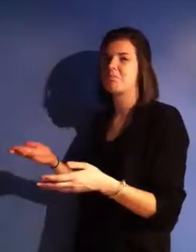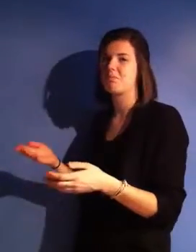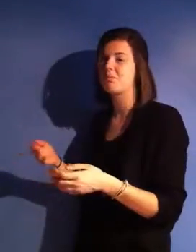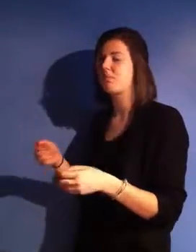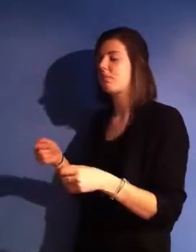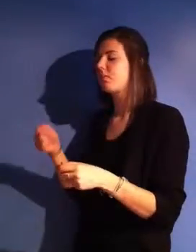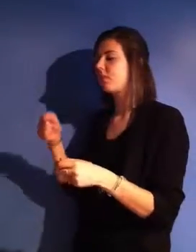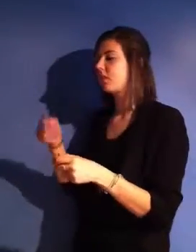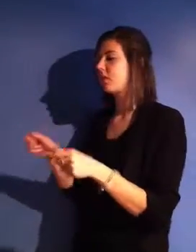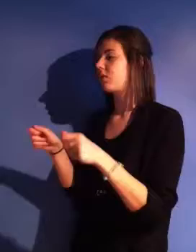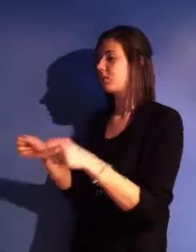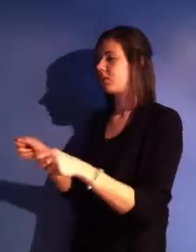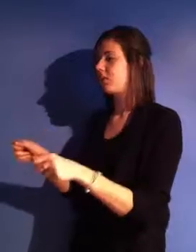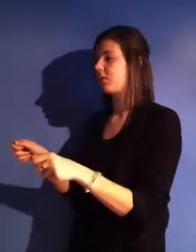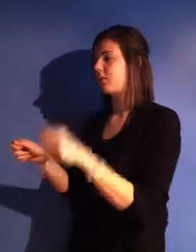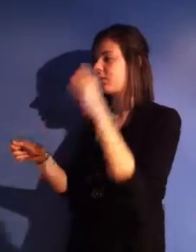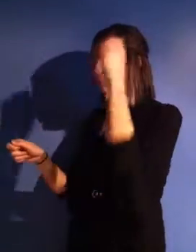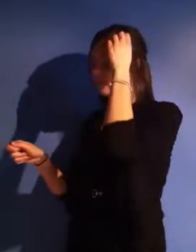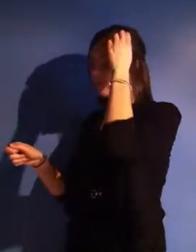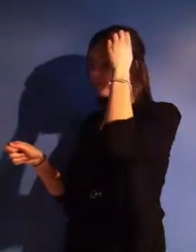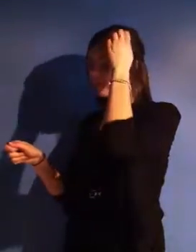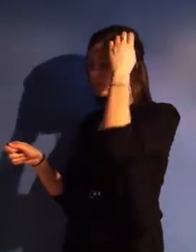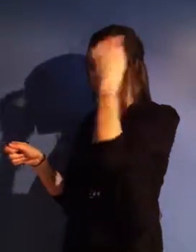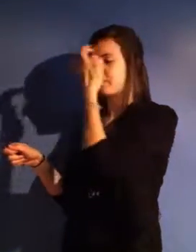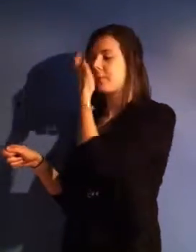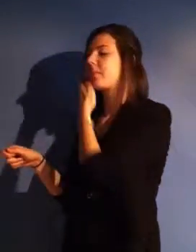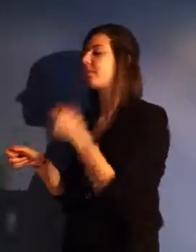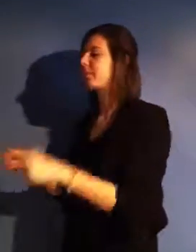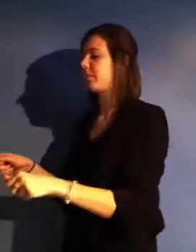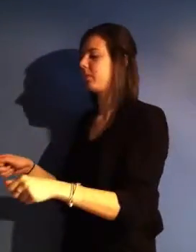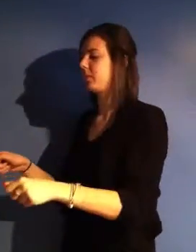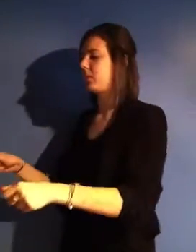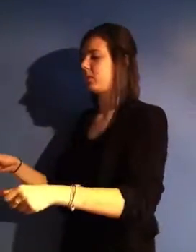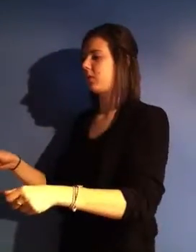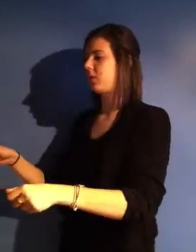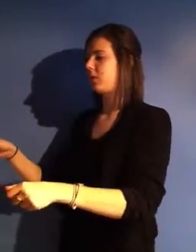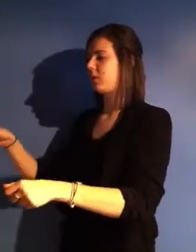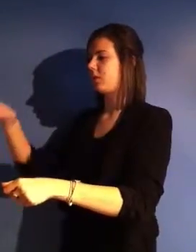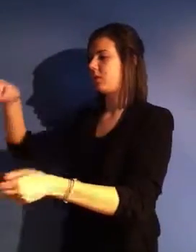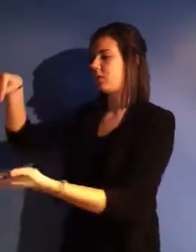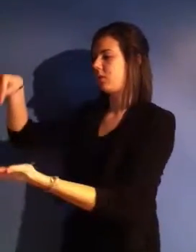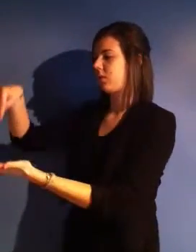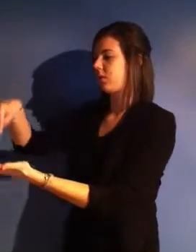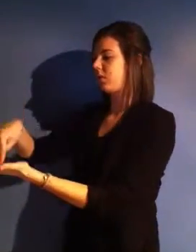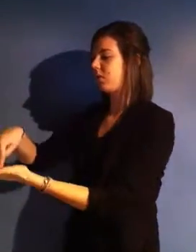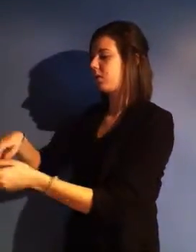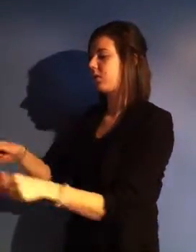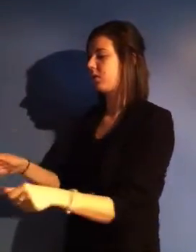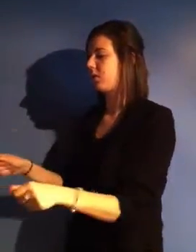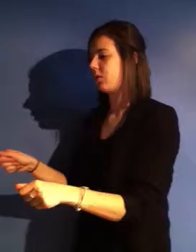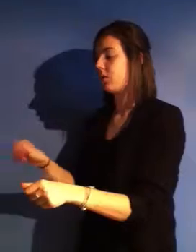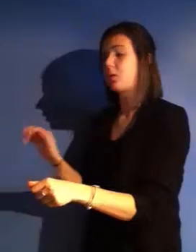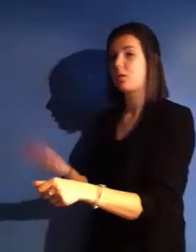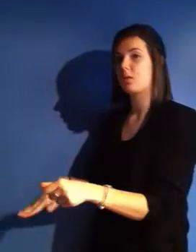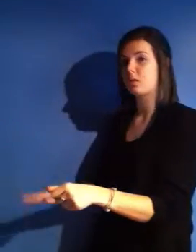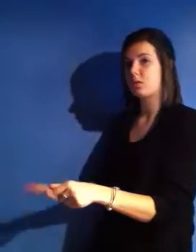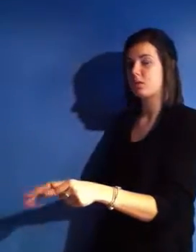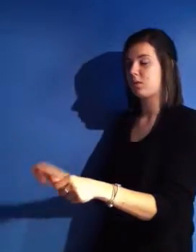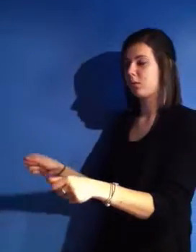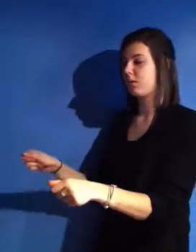take your fabric, you put it under, you let down the lever, you put your foot on the pedal, and you